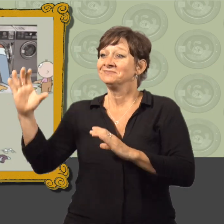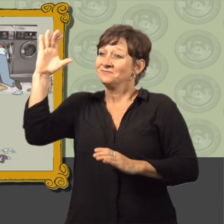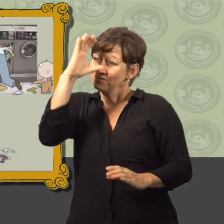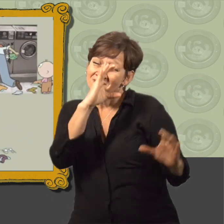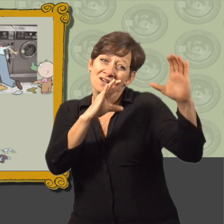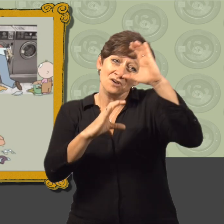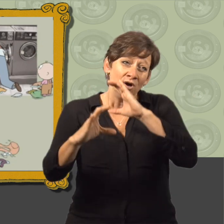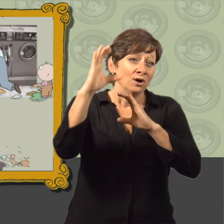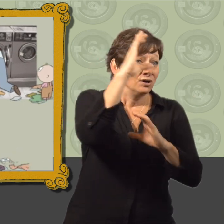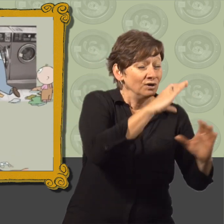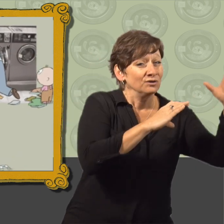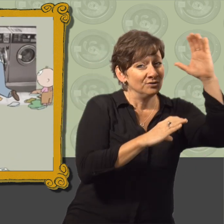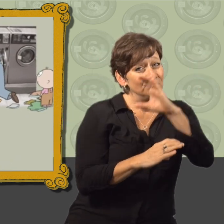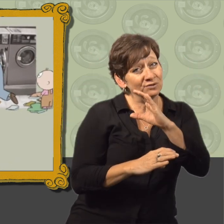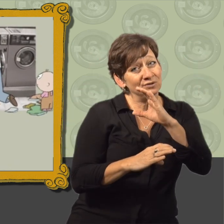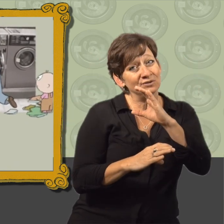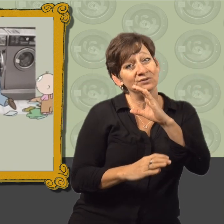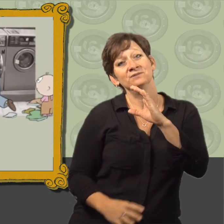And looked.